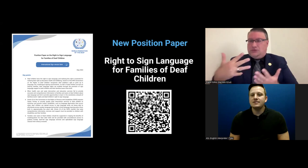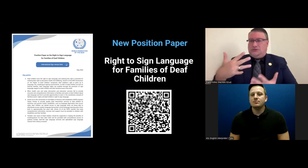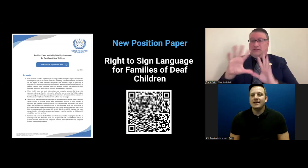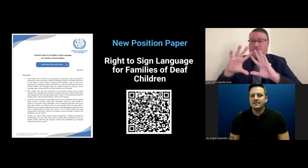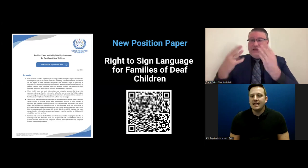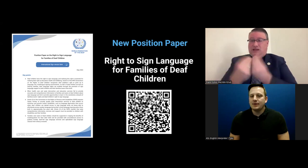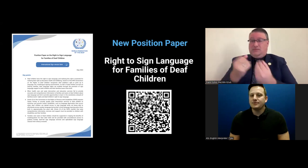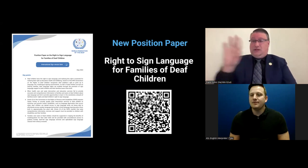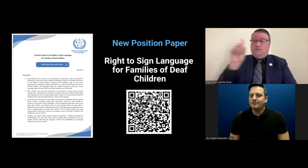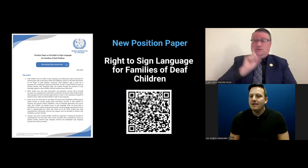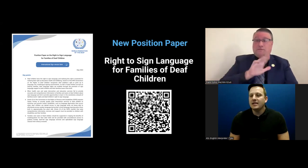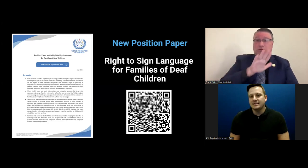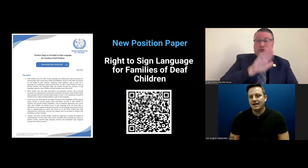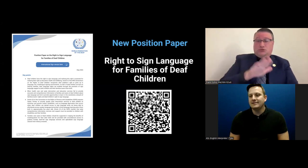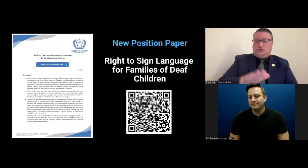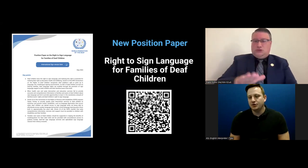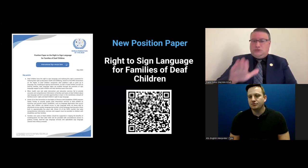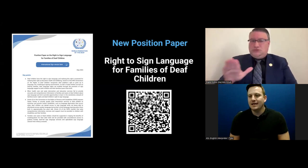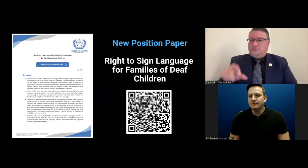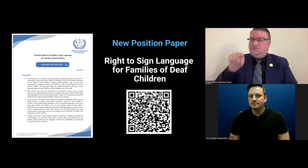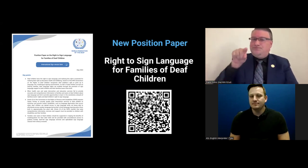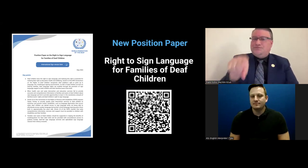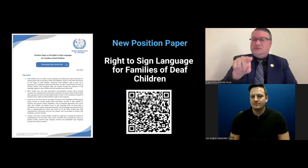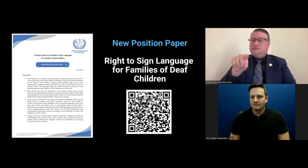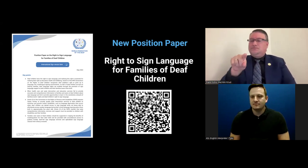the right to sign language for families of deaf children.